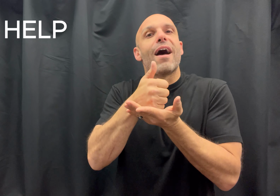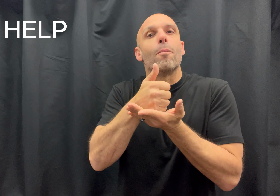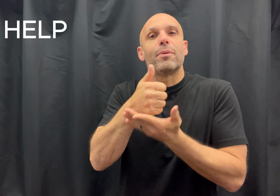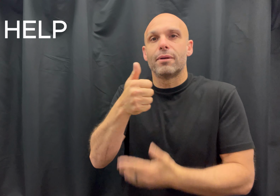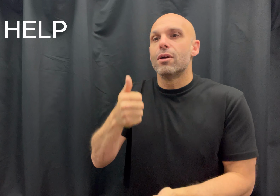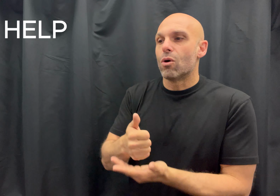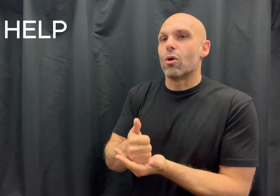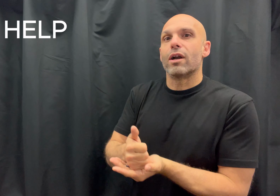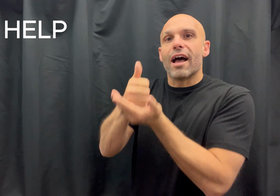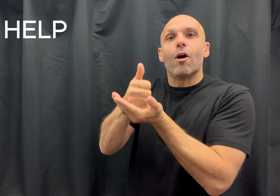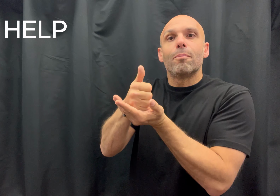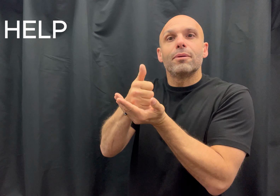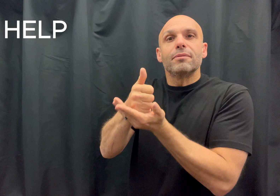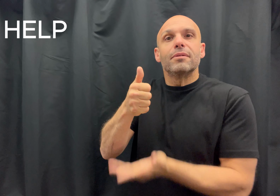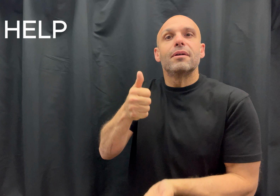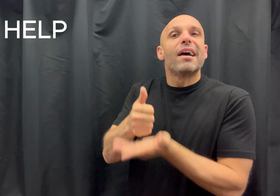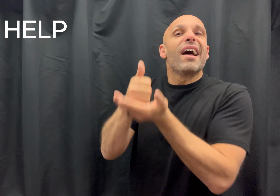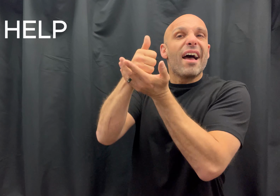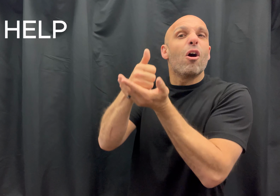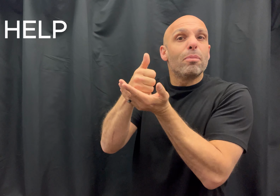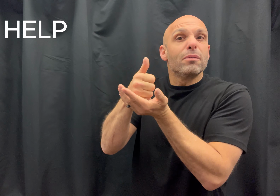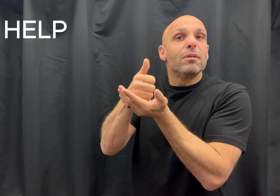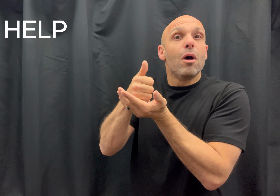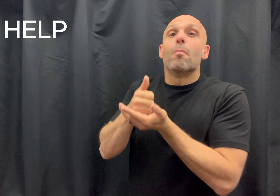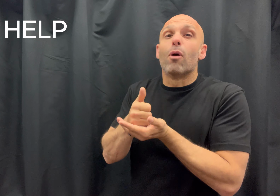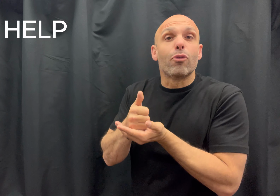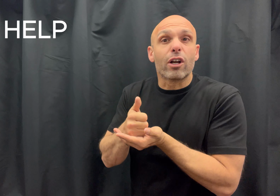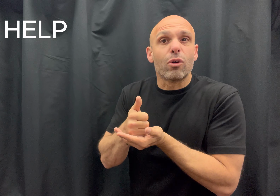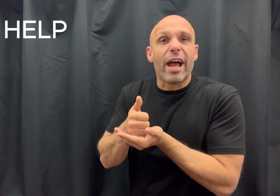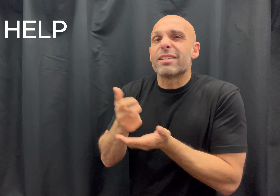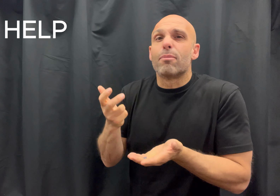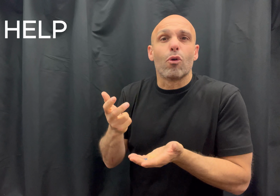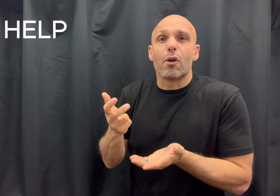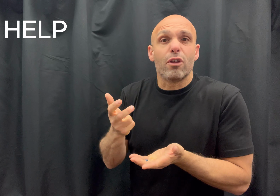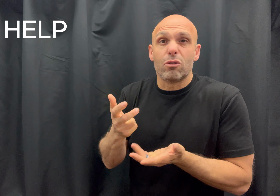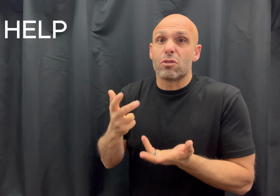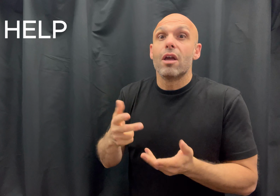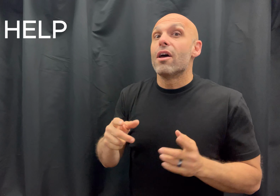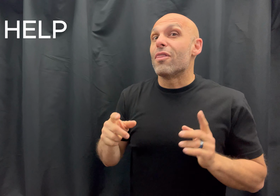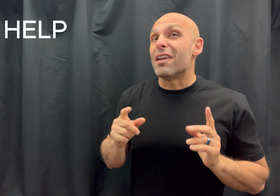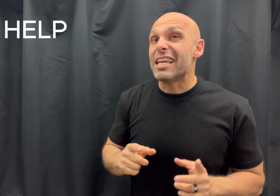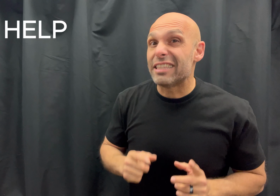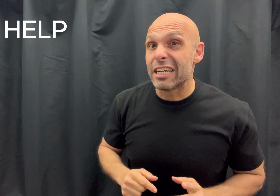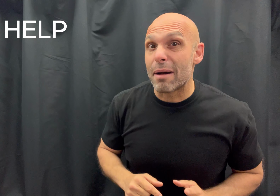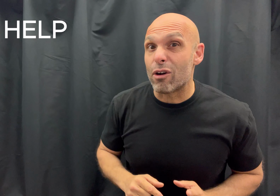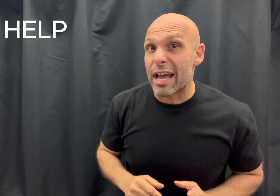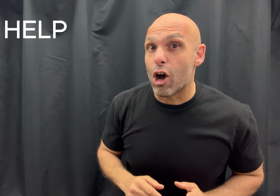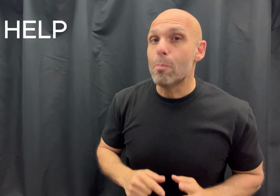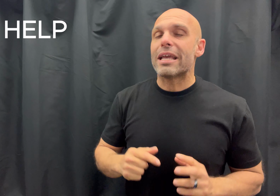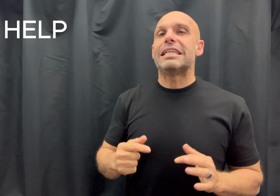help or help, help. Both are correct and both are used. The neat thing about help is it